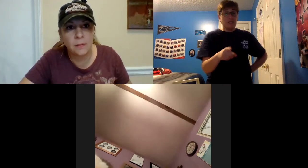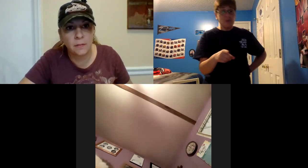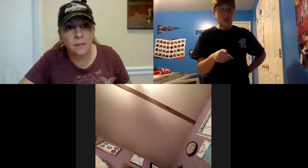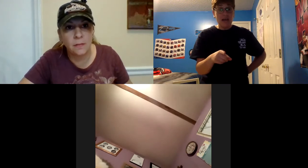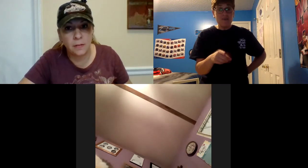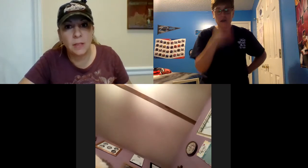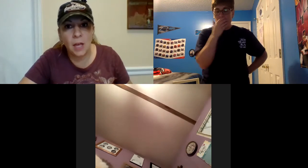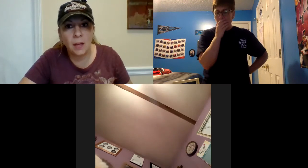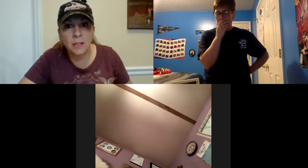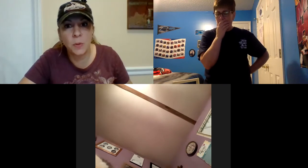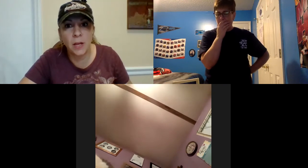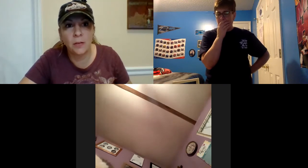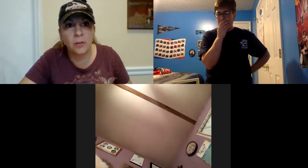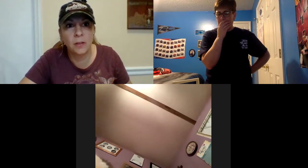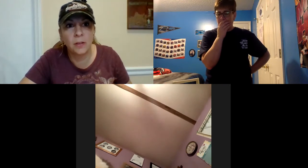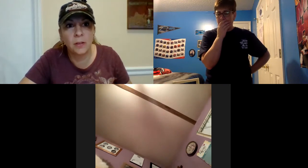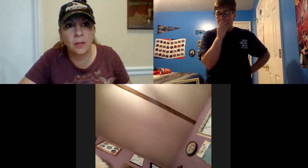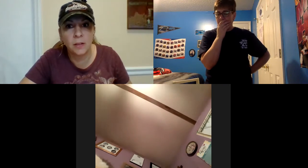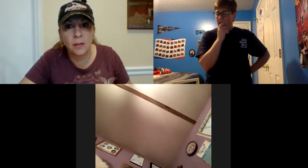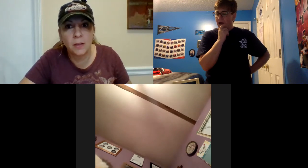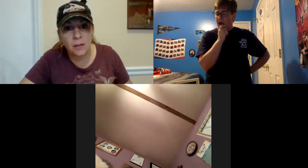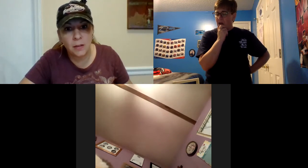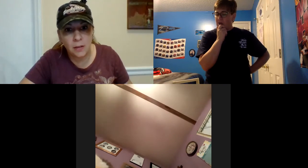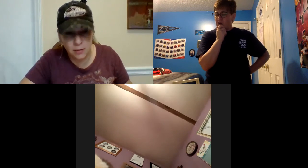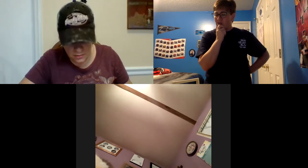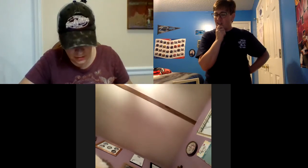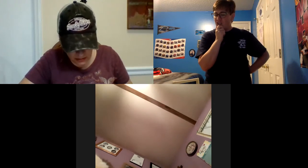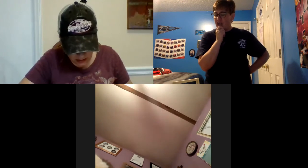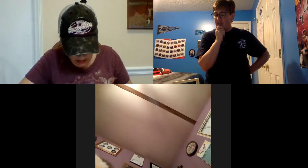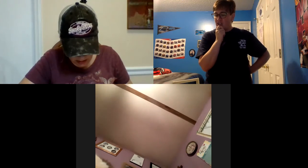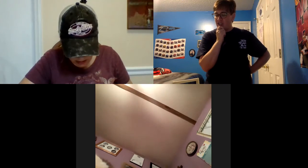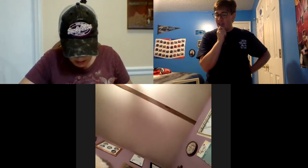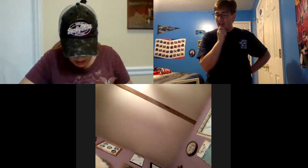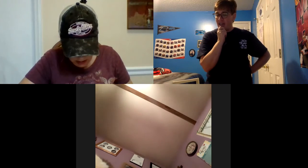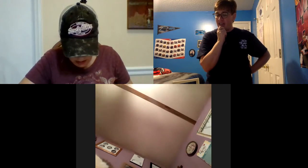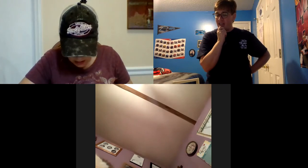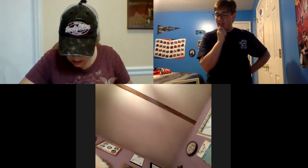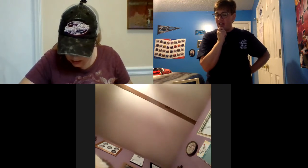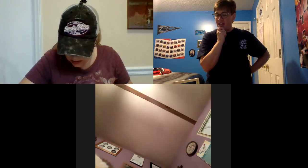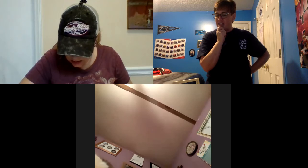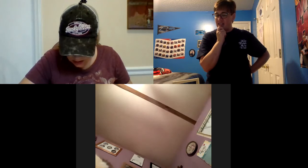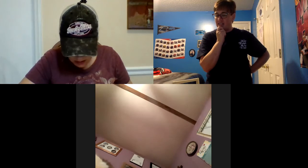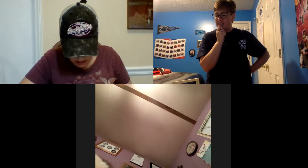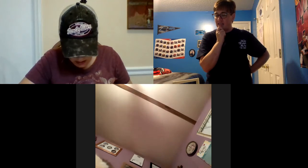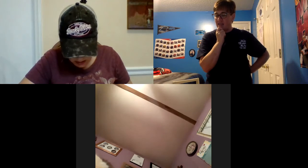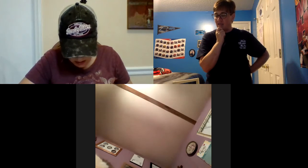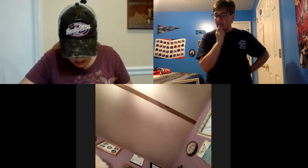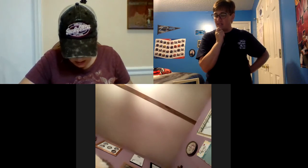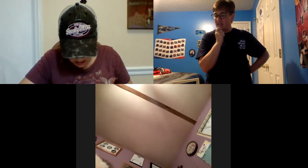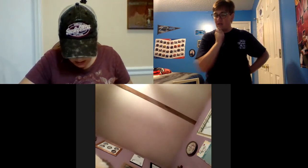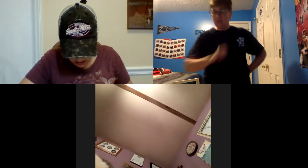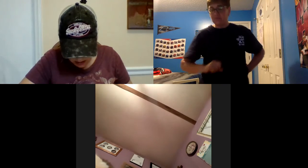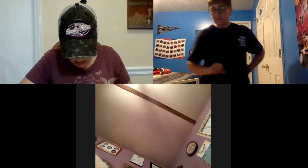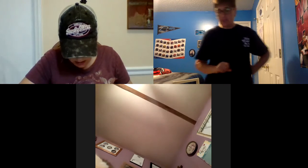It is what you have? Yeah, that's what I have. I wonder if I changed that and then I didn't save